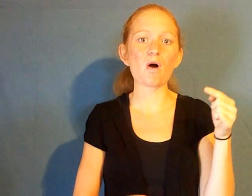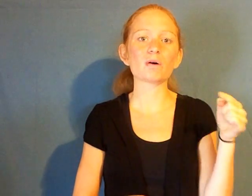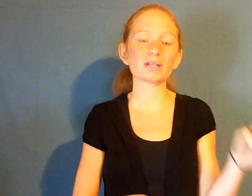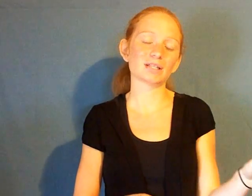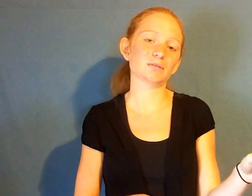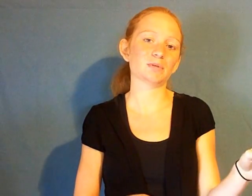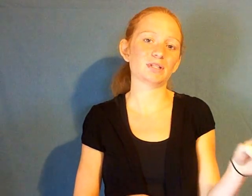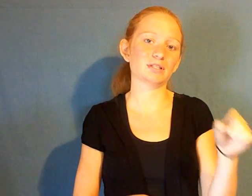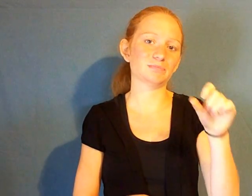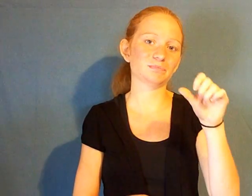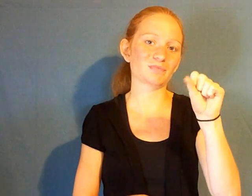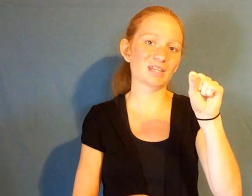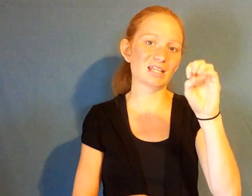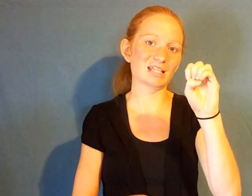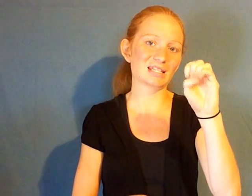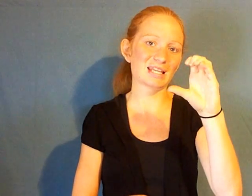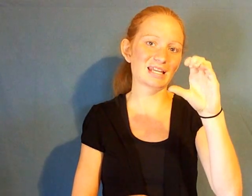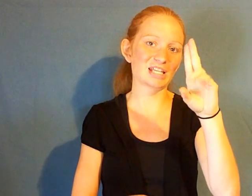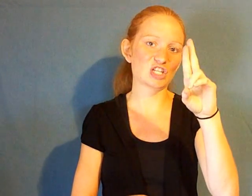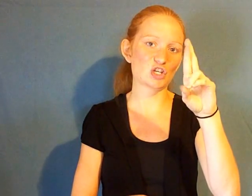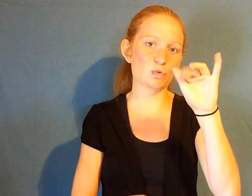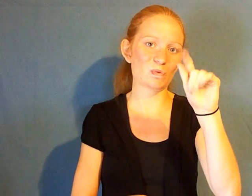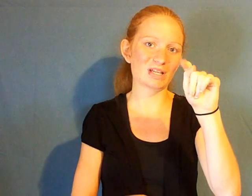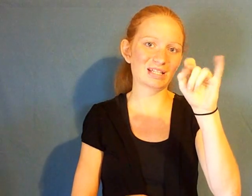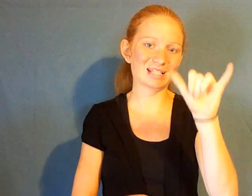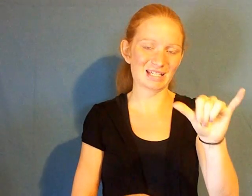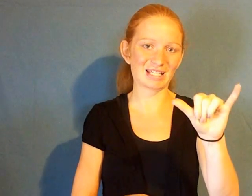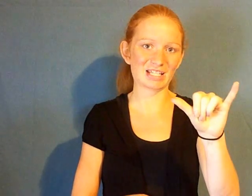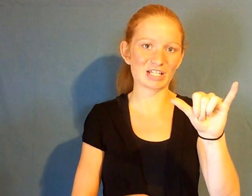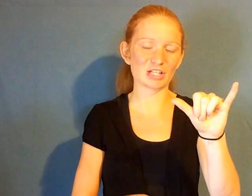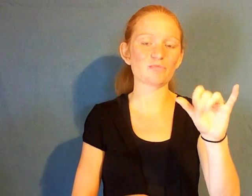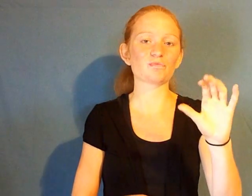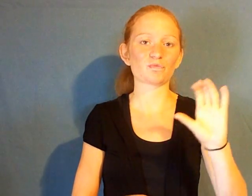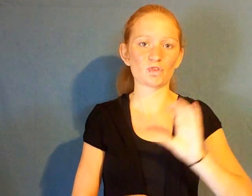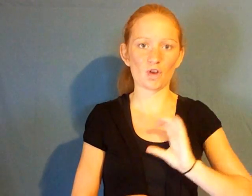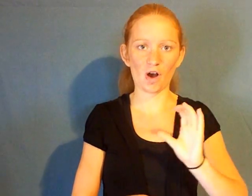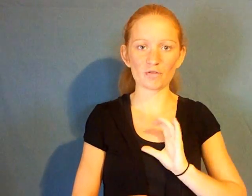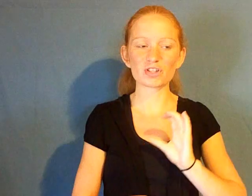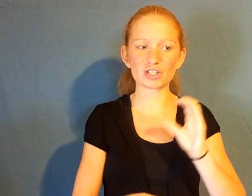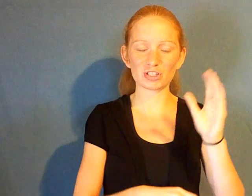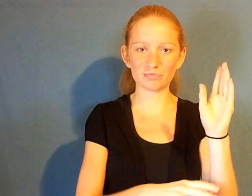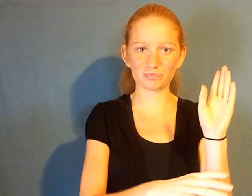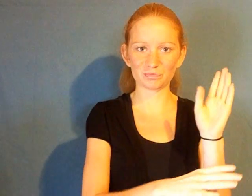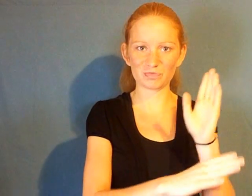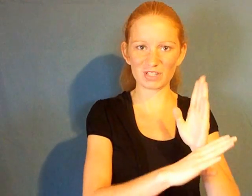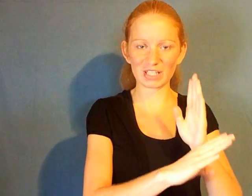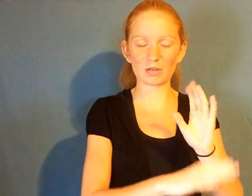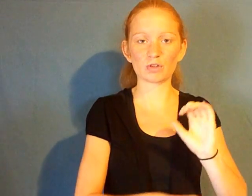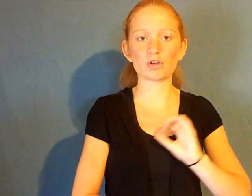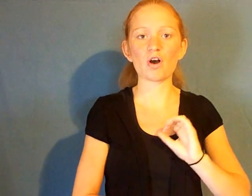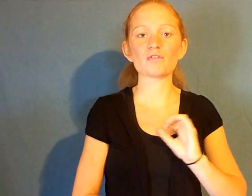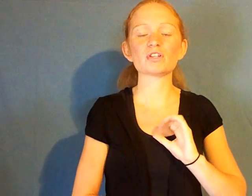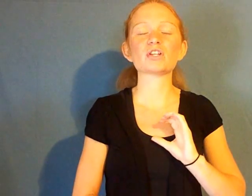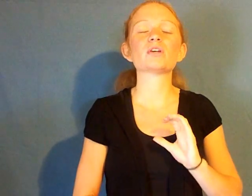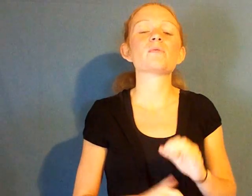and because he'd been too harsh with people for little nothing things. When they looked in the man's car,